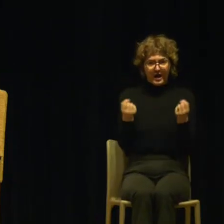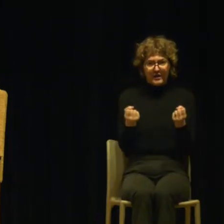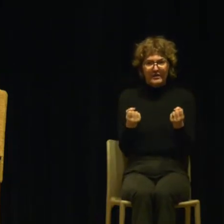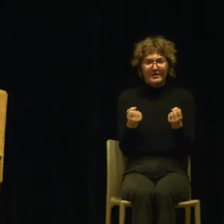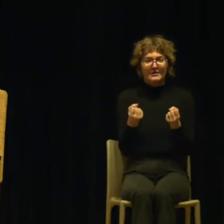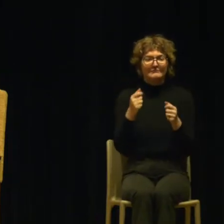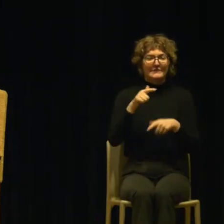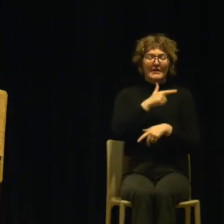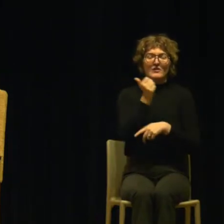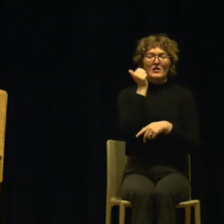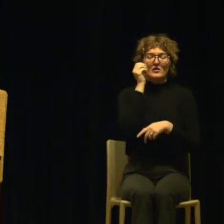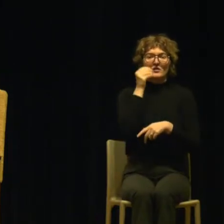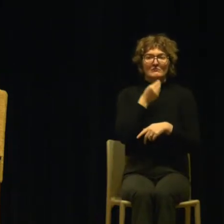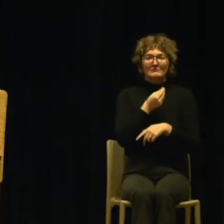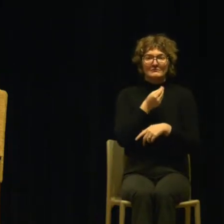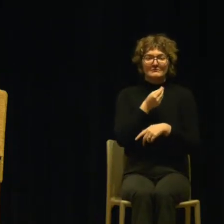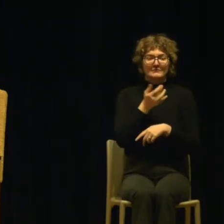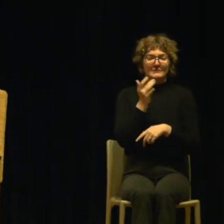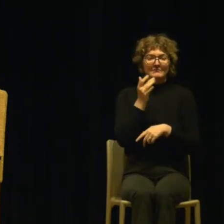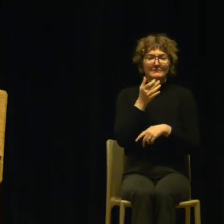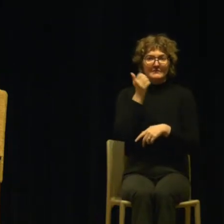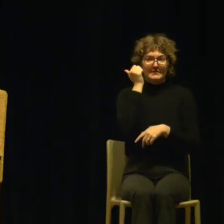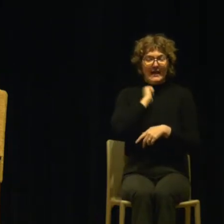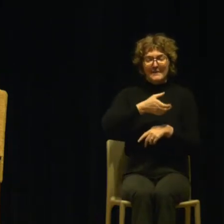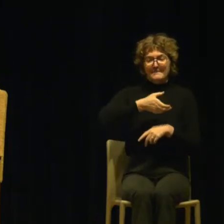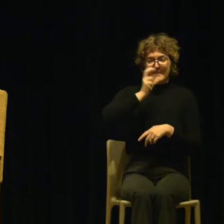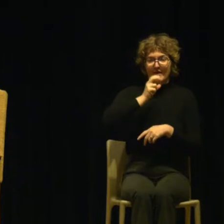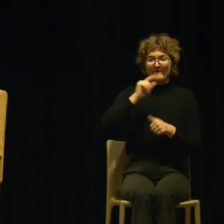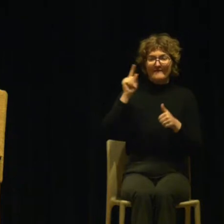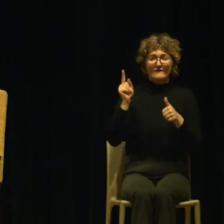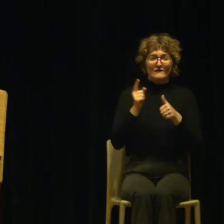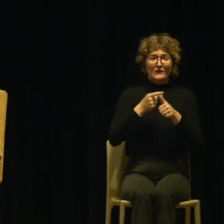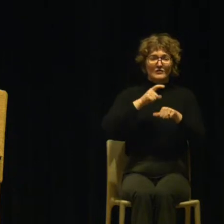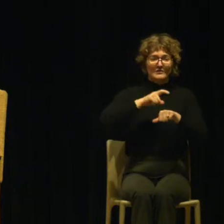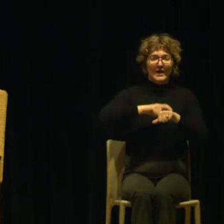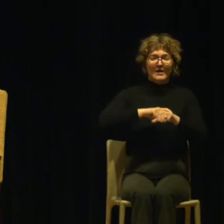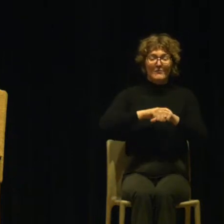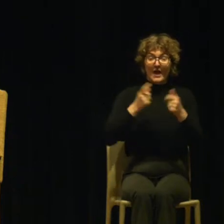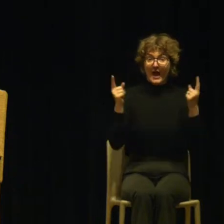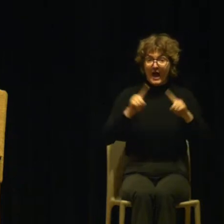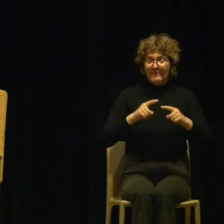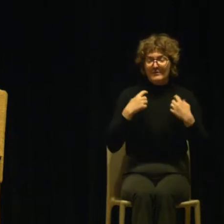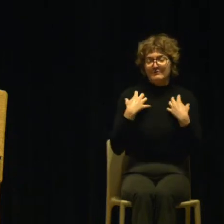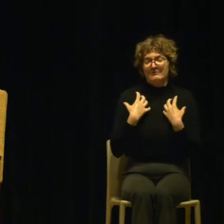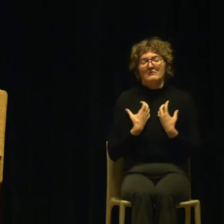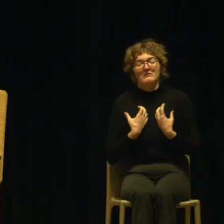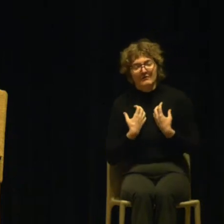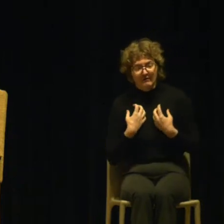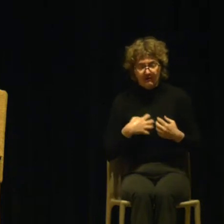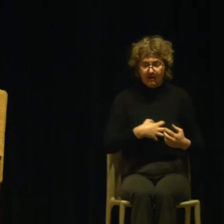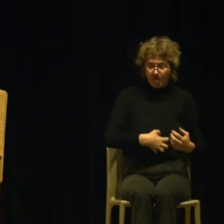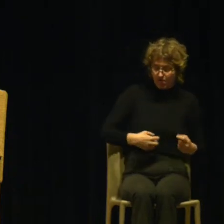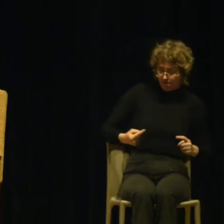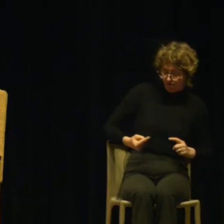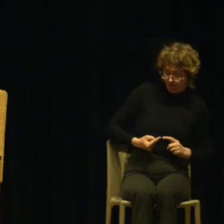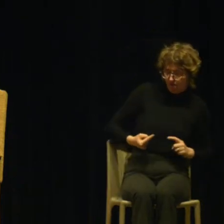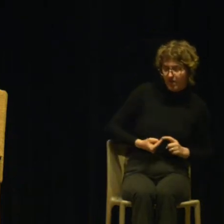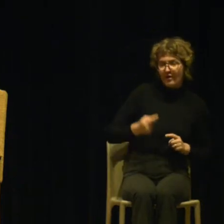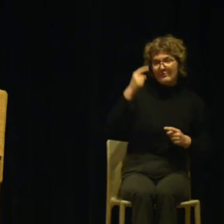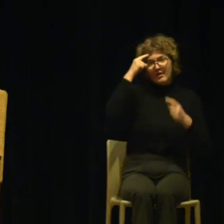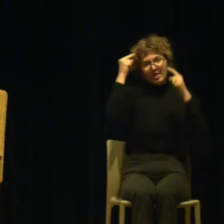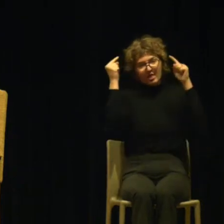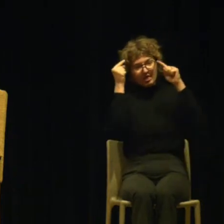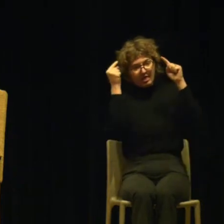every other day. Mm-hmm. I took it the first time, but it made me tired, or it made my stomach hurt, or it made my head